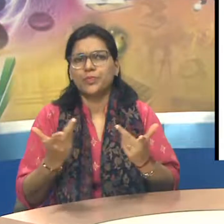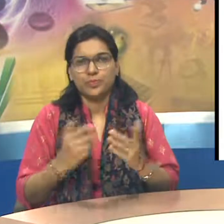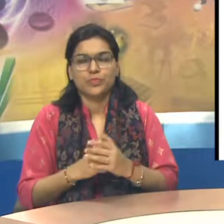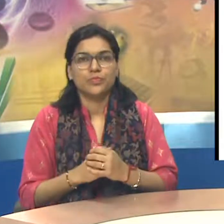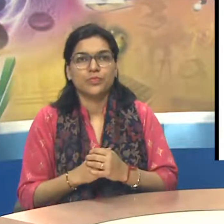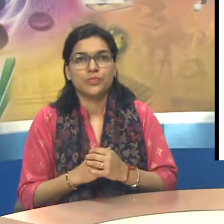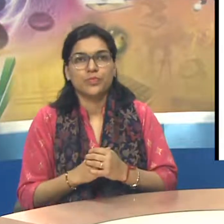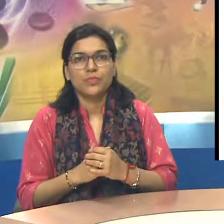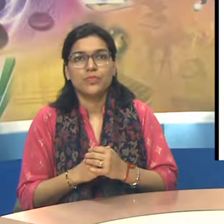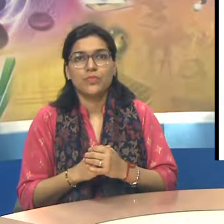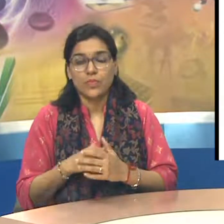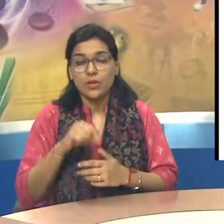Objective.